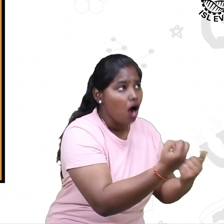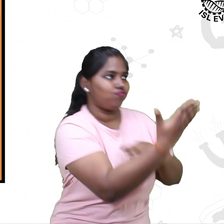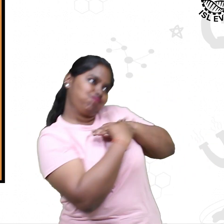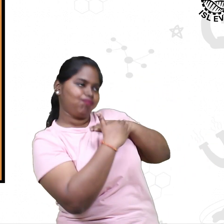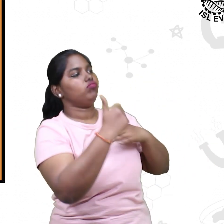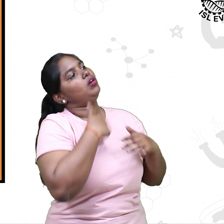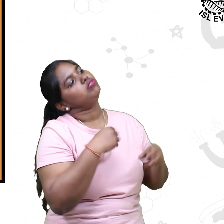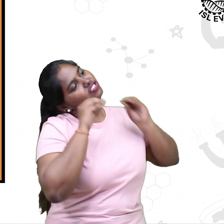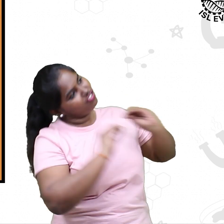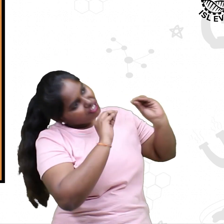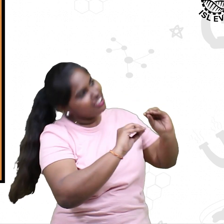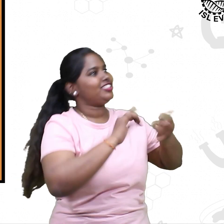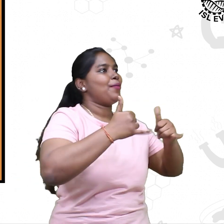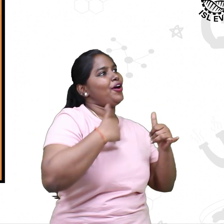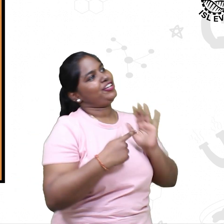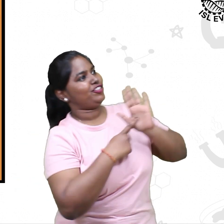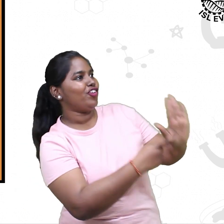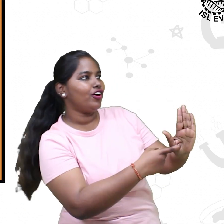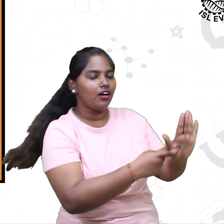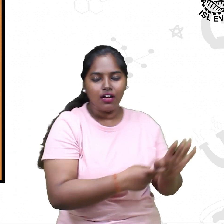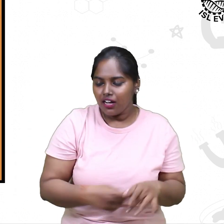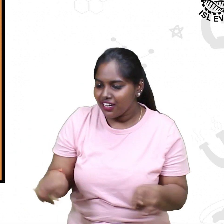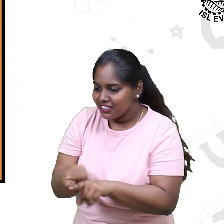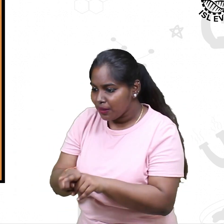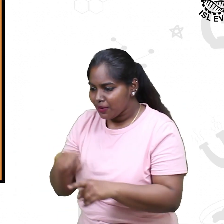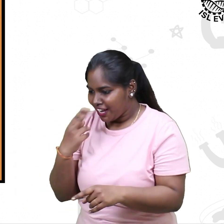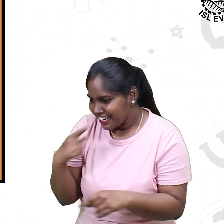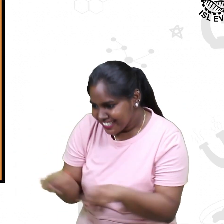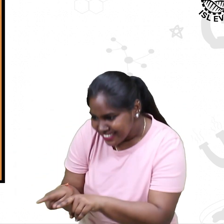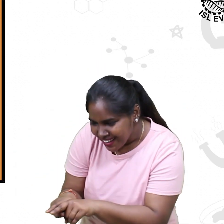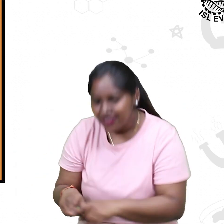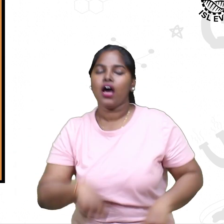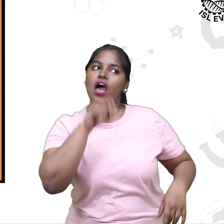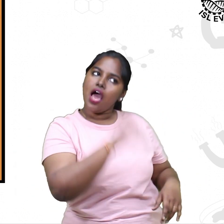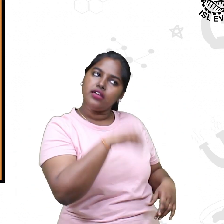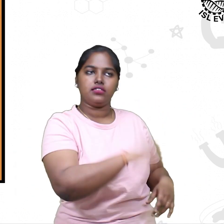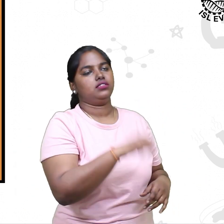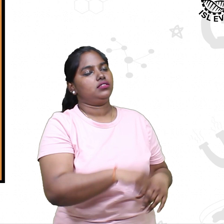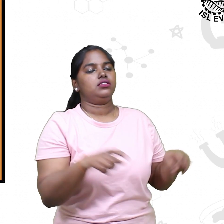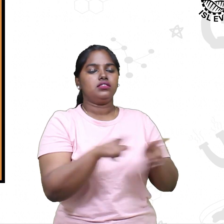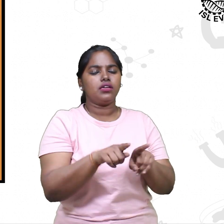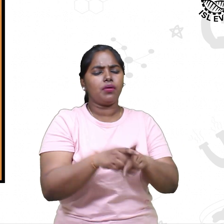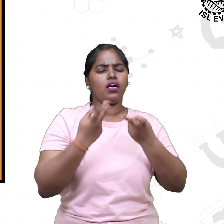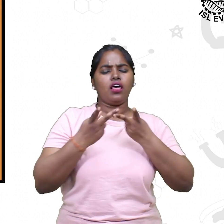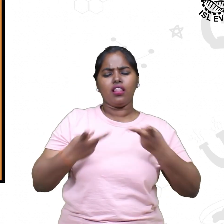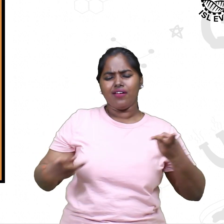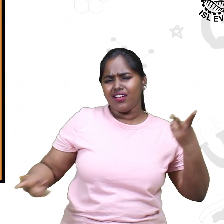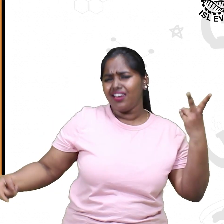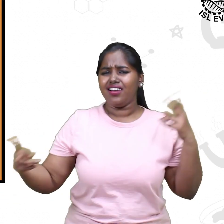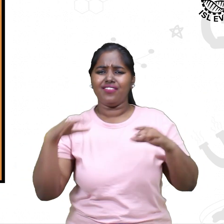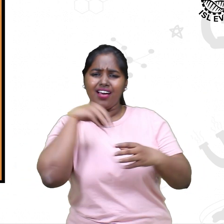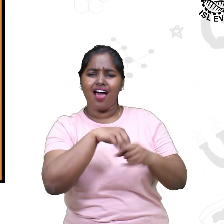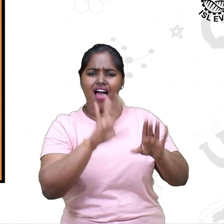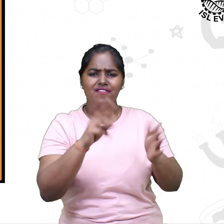call me and I will play games in the scanner for you. Or maybe eat a chocolate. Yeah. So you mentioned that there is a lot of physics that's